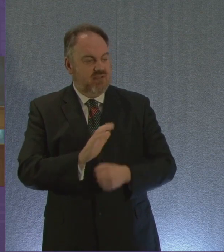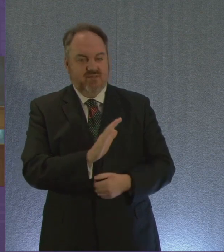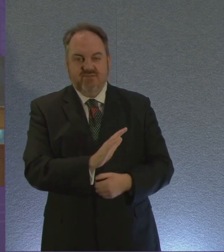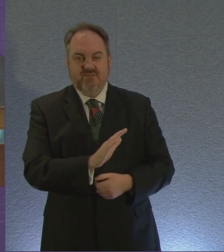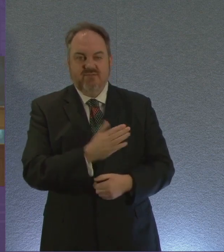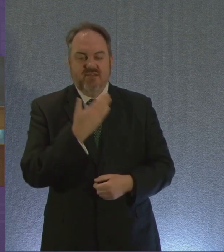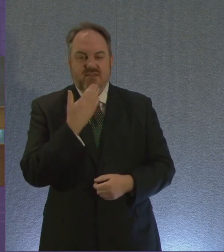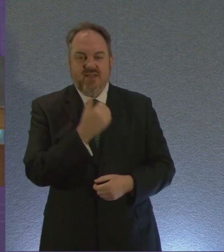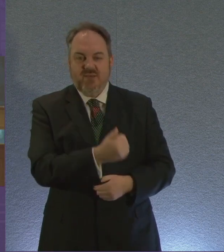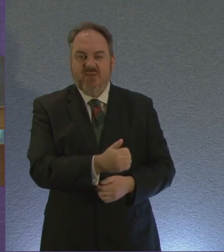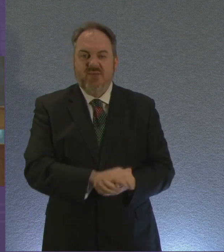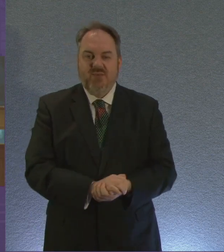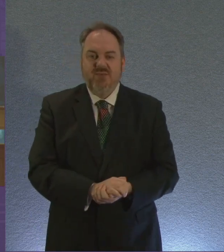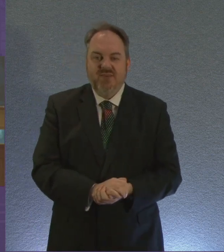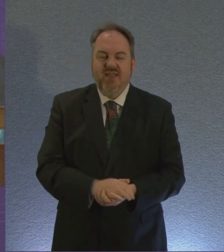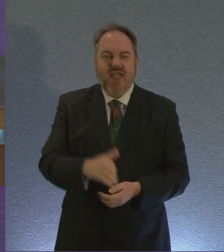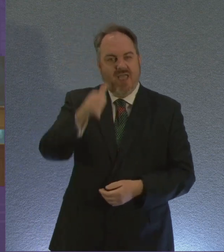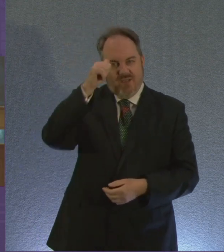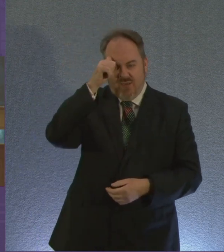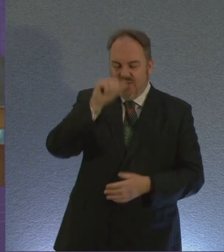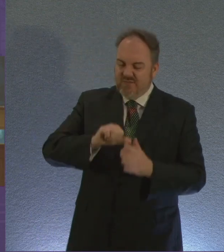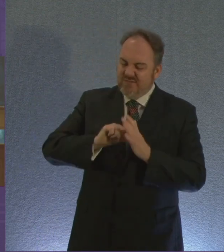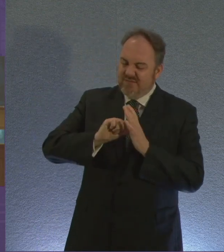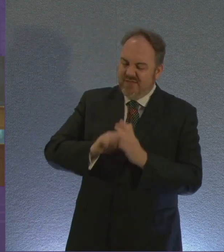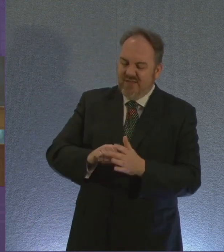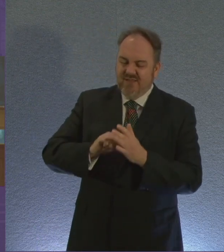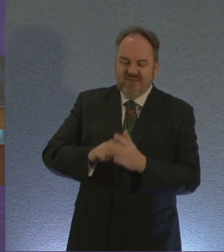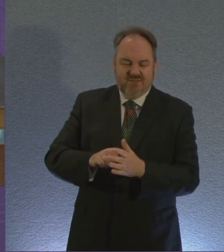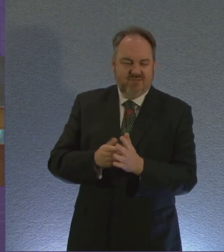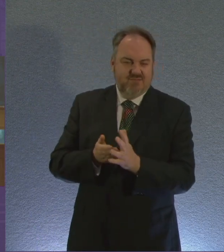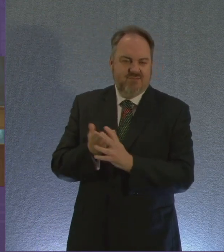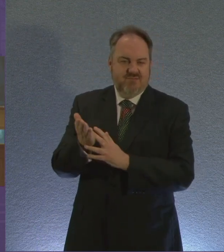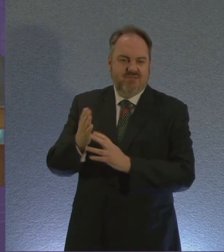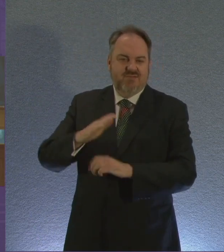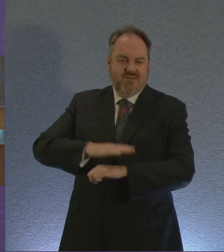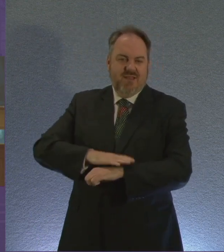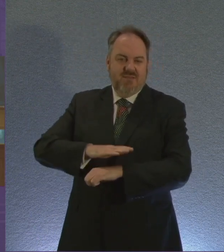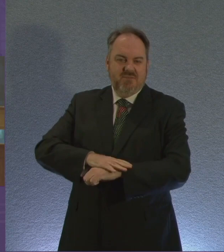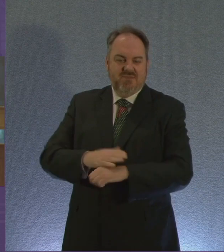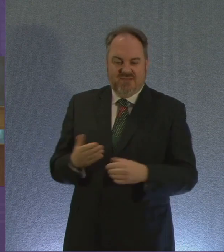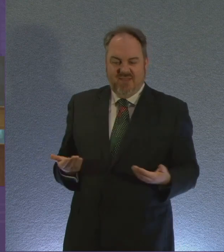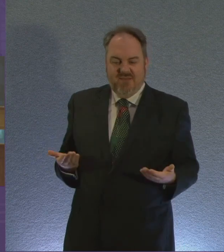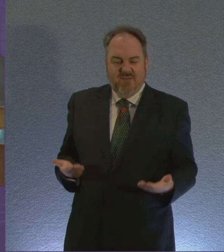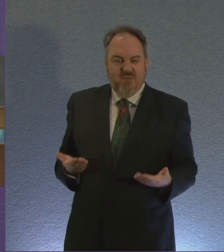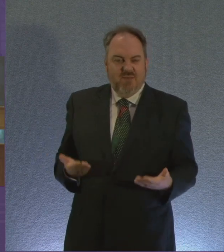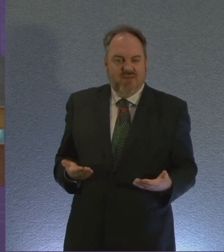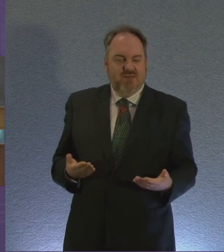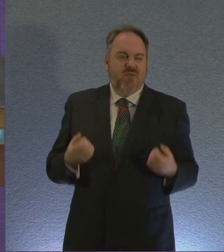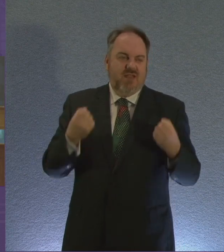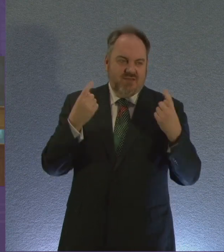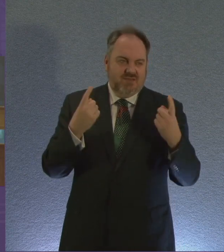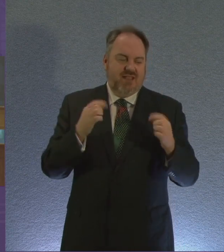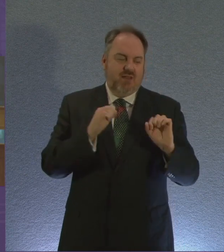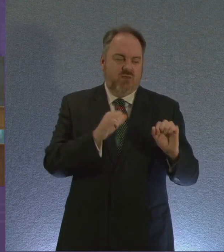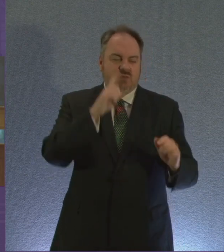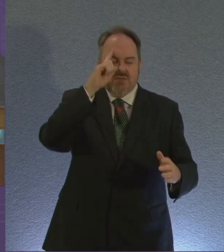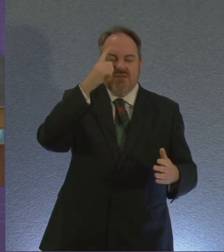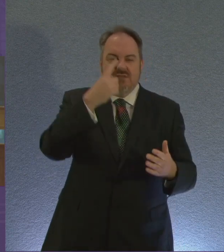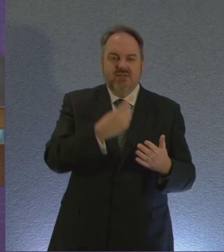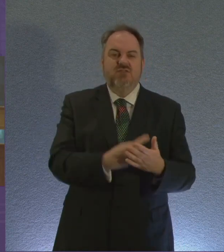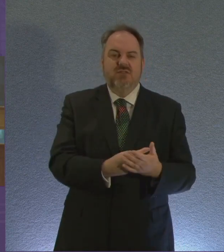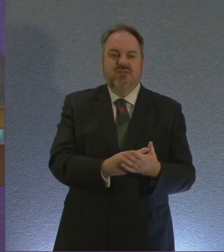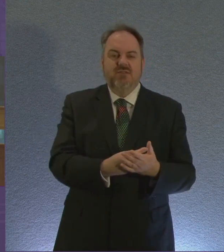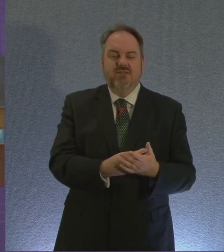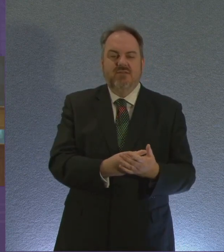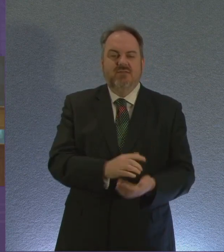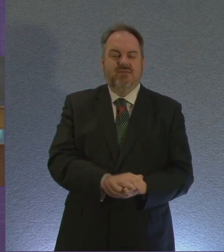that these very difficult times that we're facing have necessitated the actions that the Cabinet Secretary has outlined today. I know